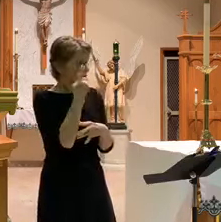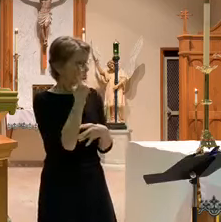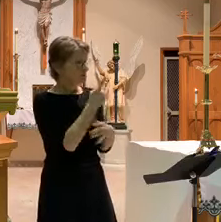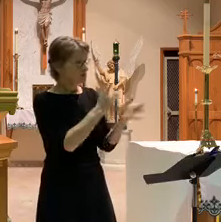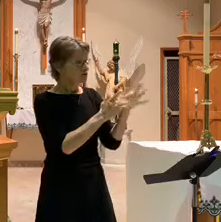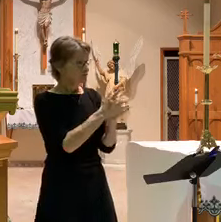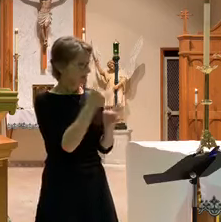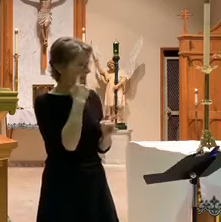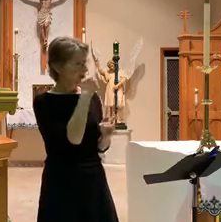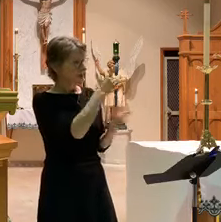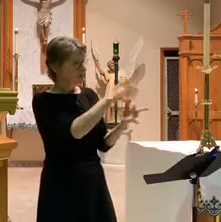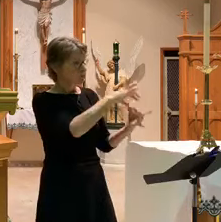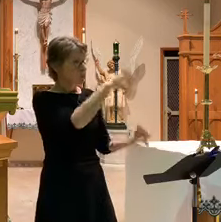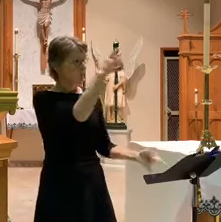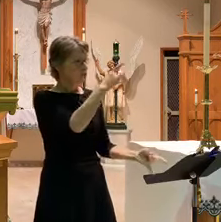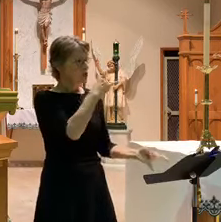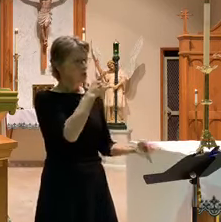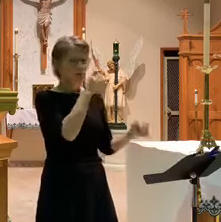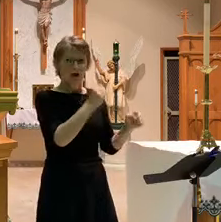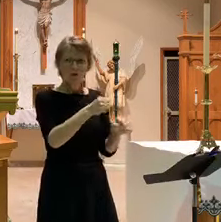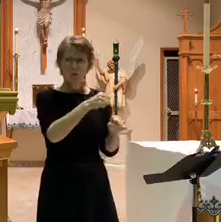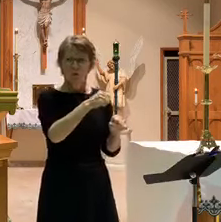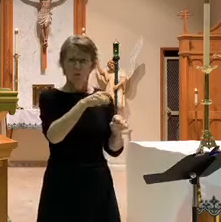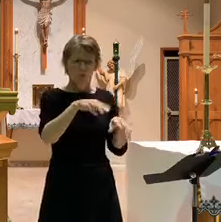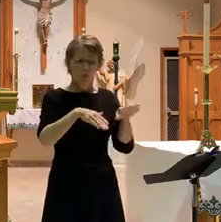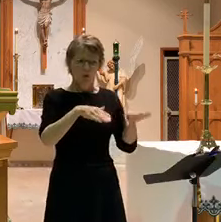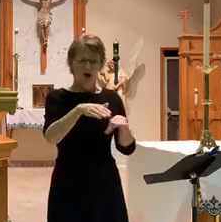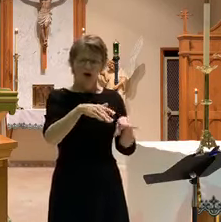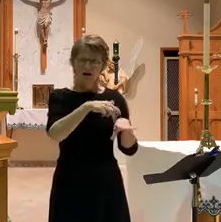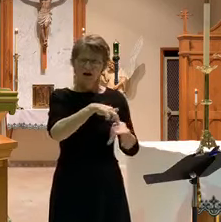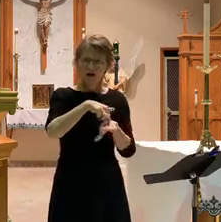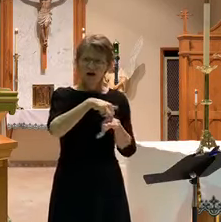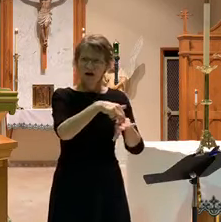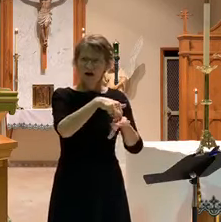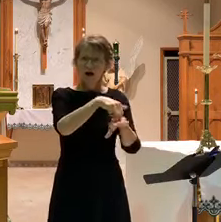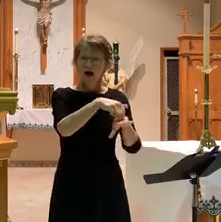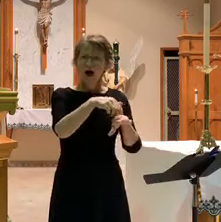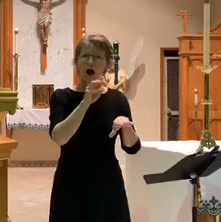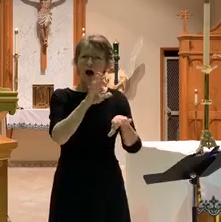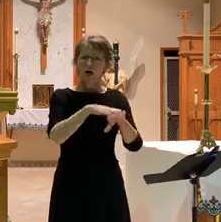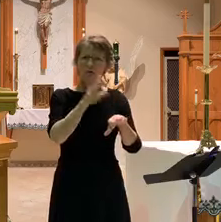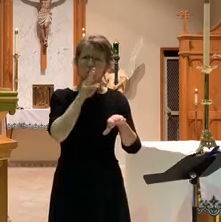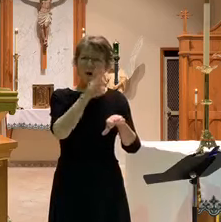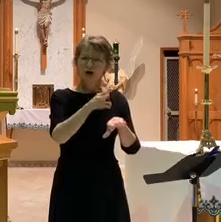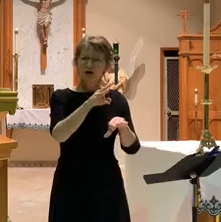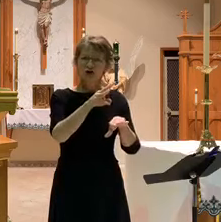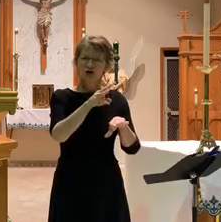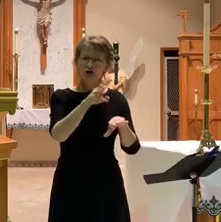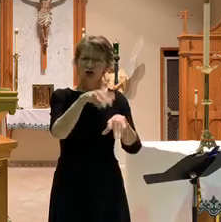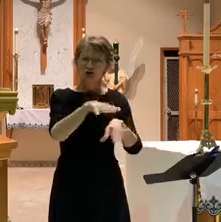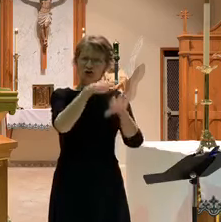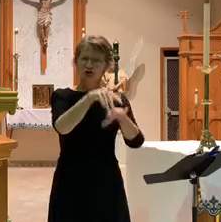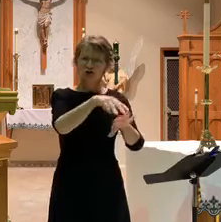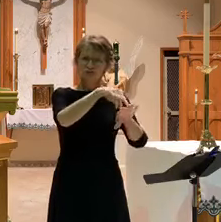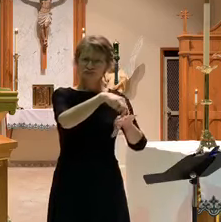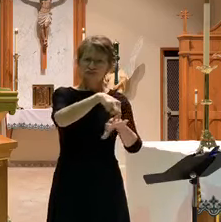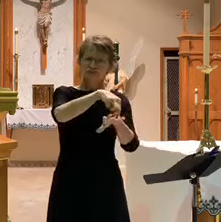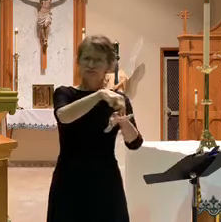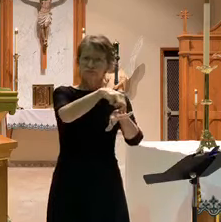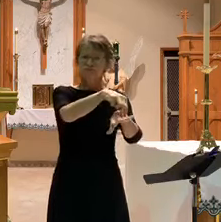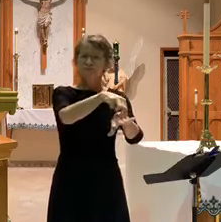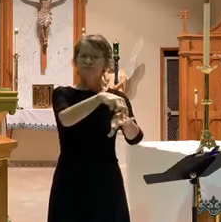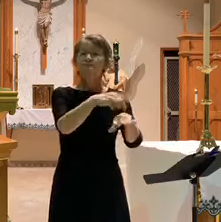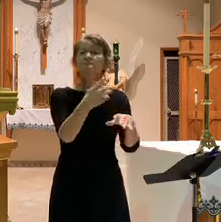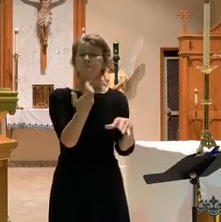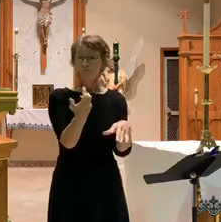Jesus' reassurance doesn't calm their fears. So Peter takes the matter into his own hands and challenges the ghost to